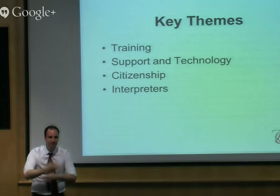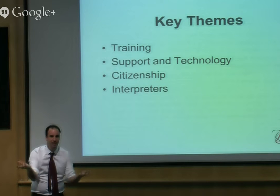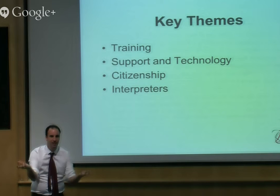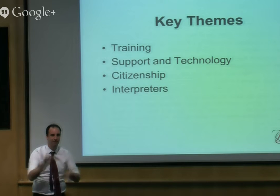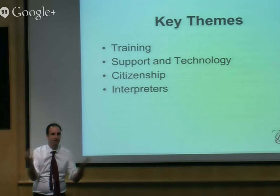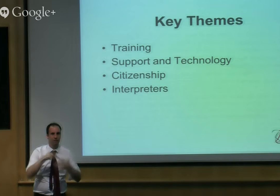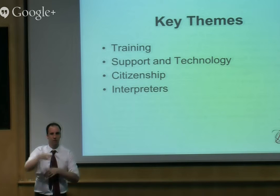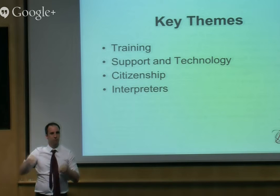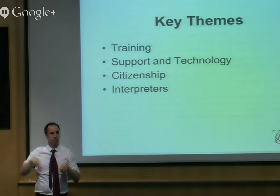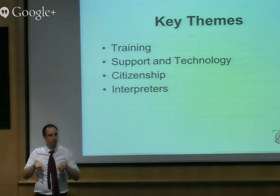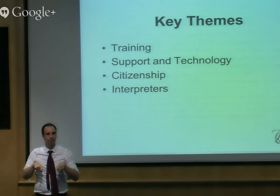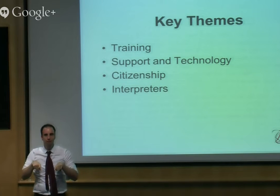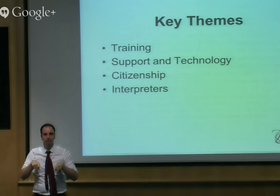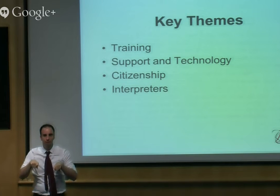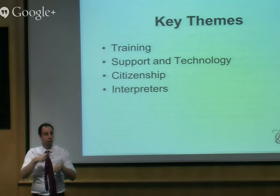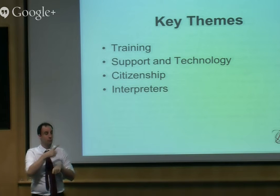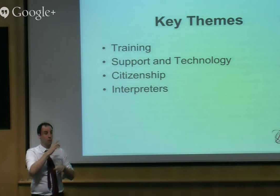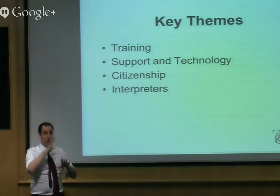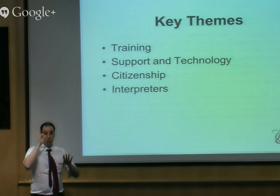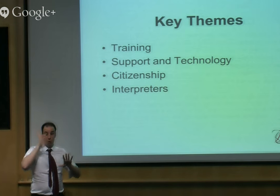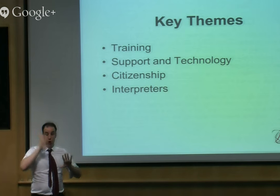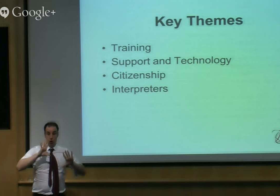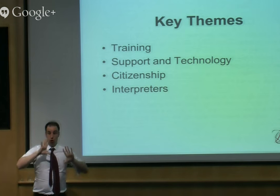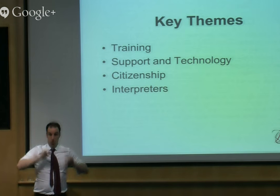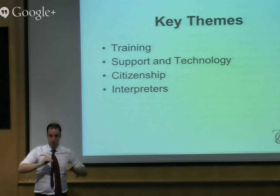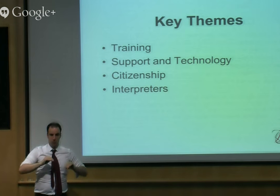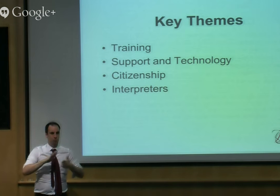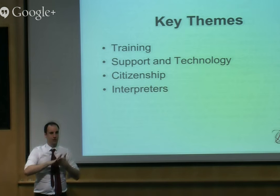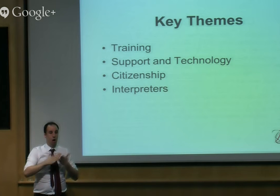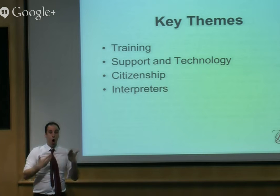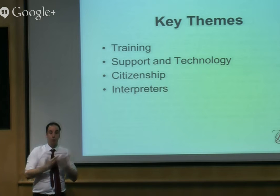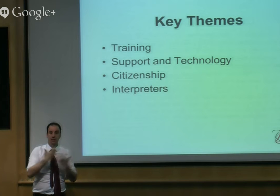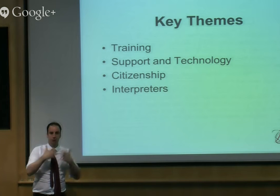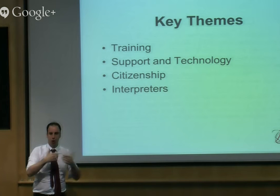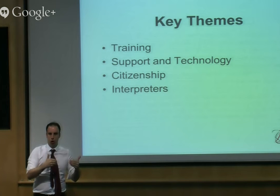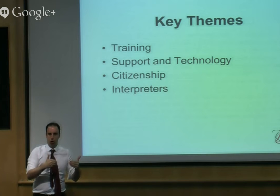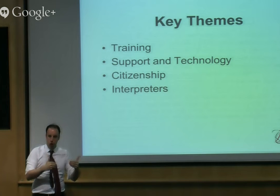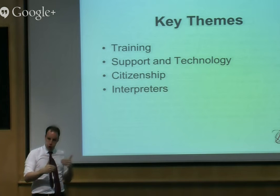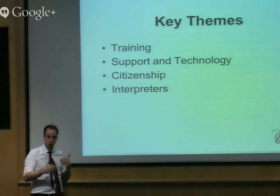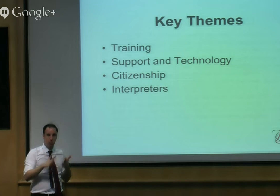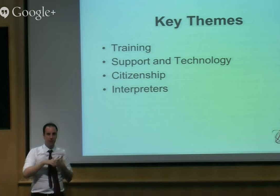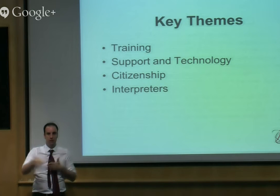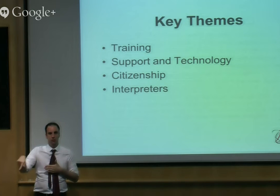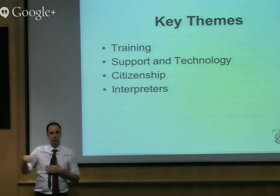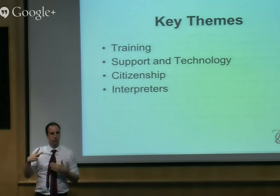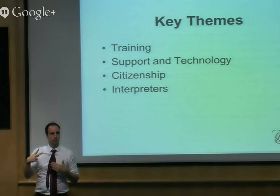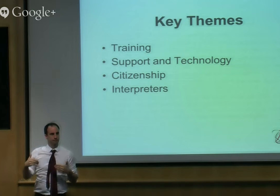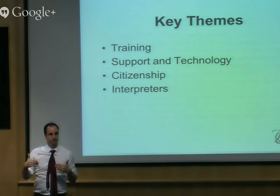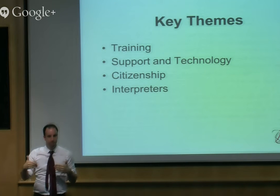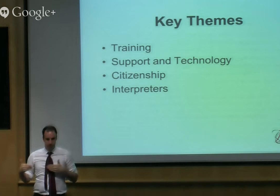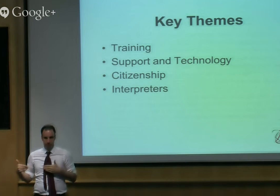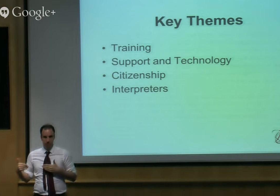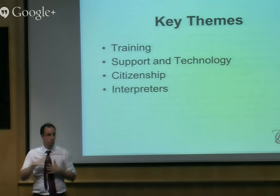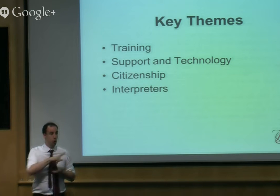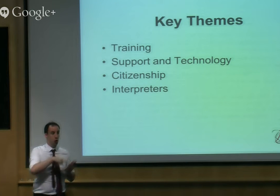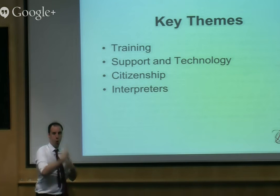like interpreters. Now we know that in the past councils have delivered things like minicoms and technology, and that's always happened, but all of a